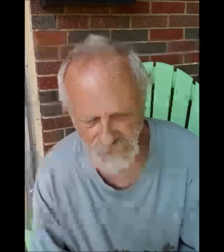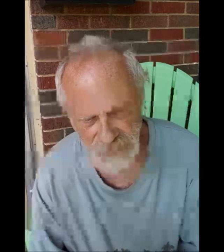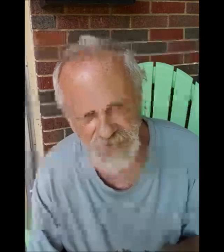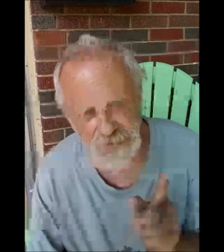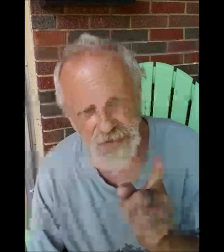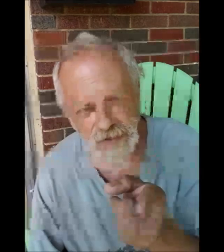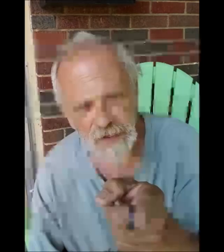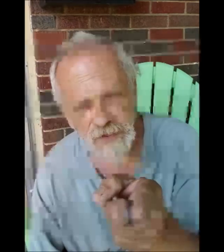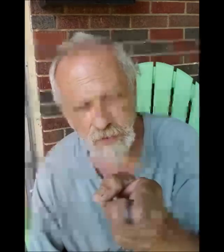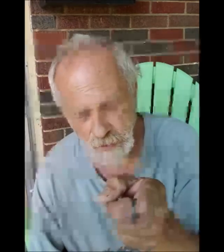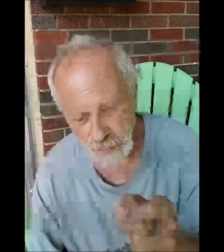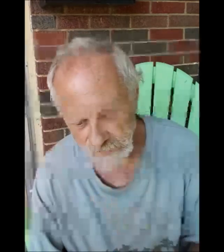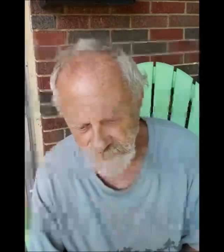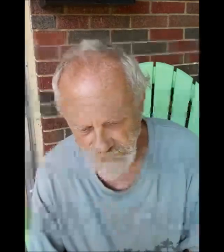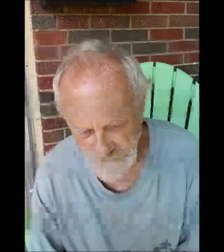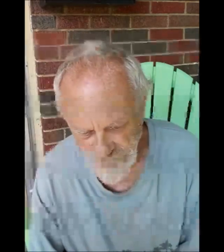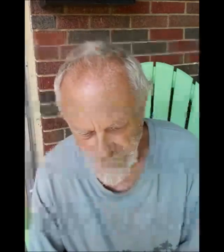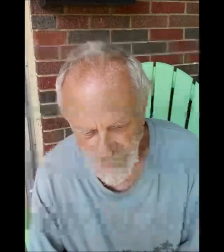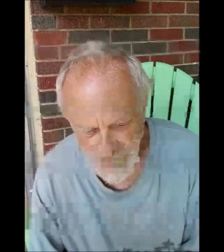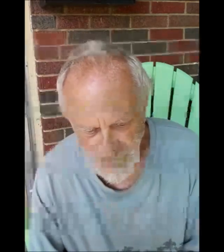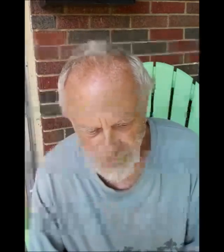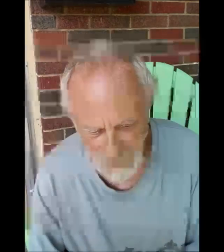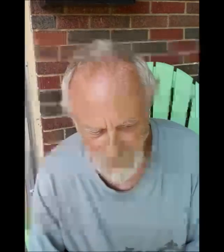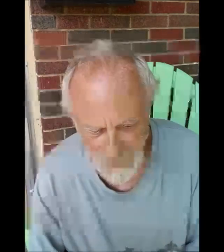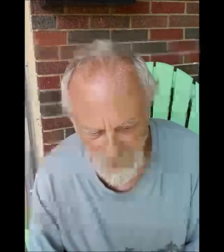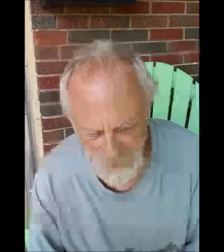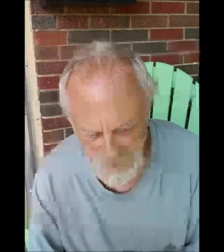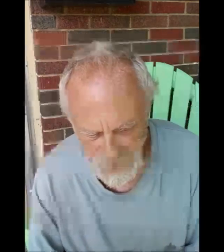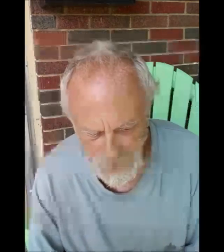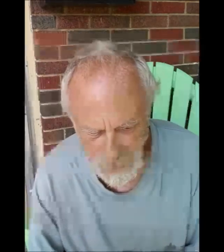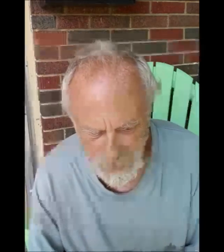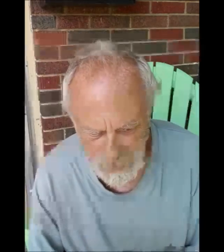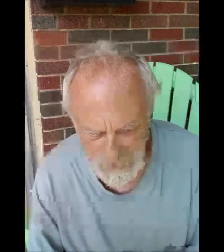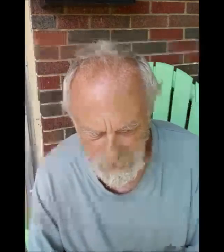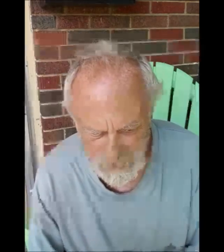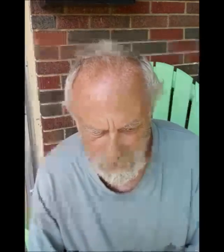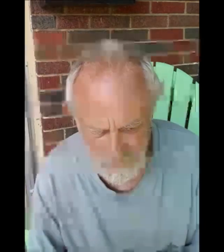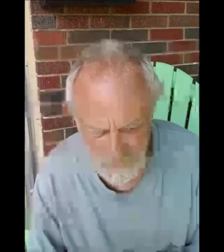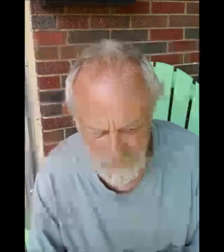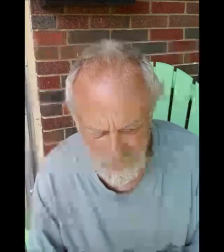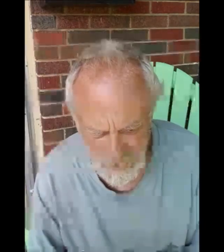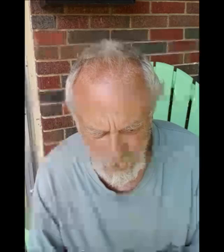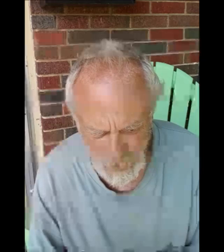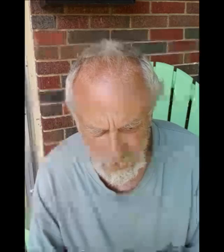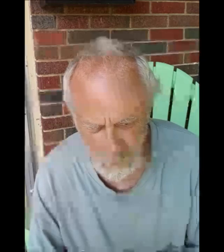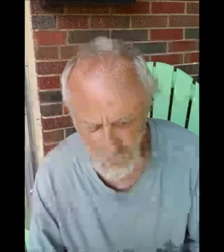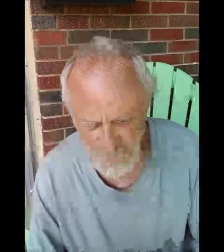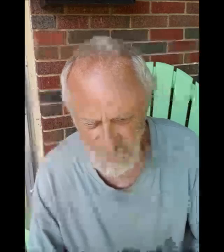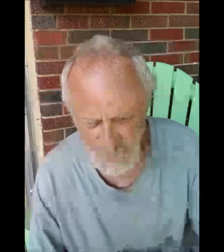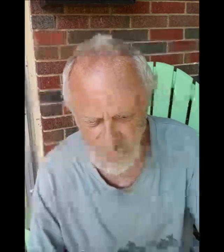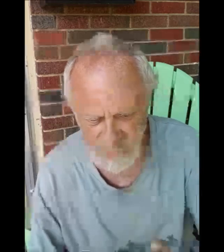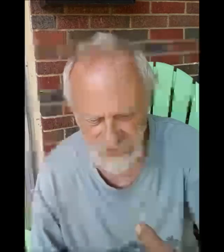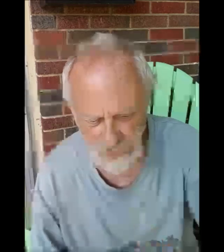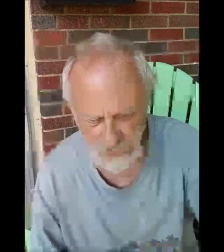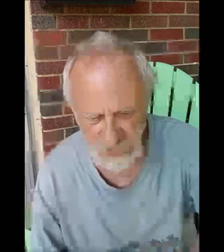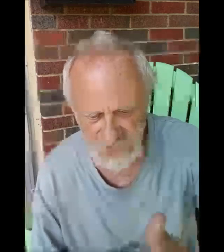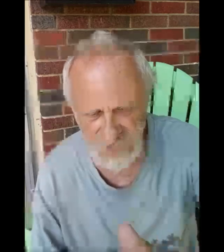obviously mean you. Okay, so when he points to himself with his